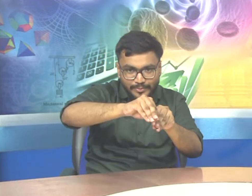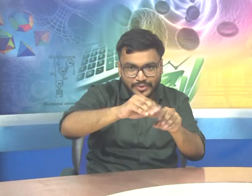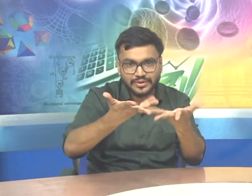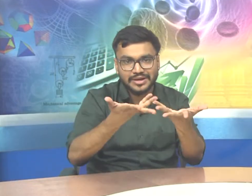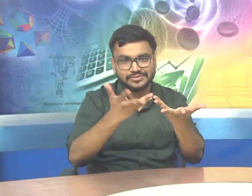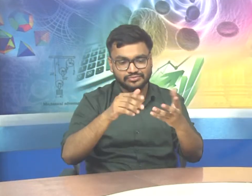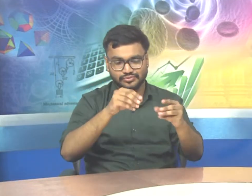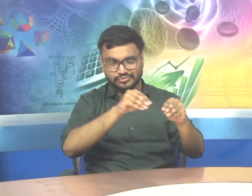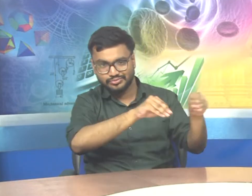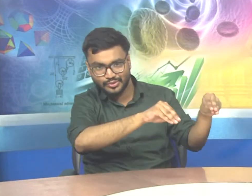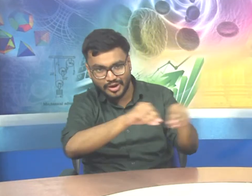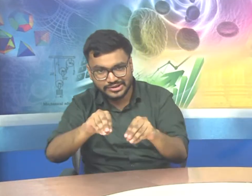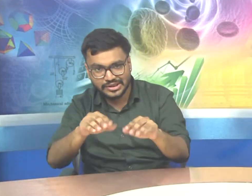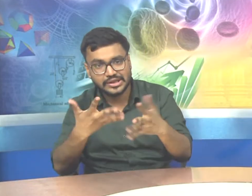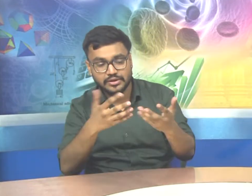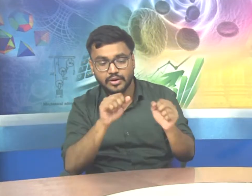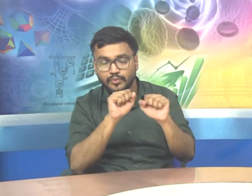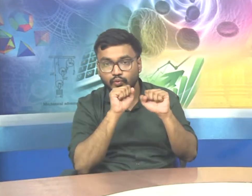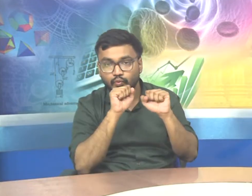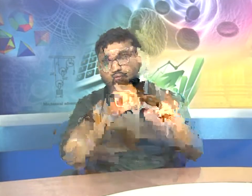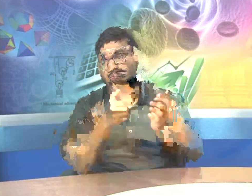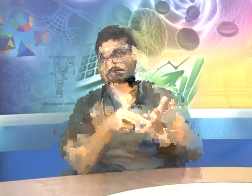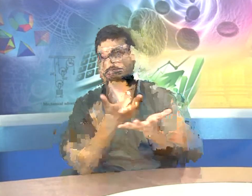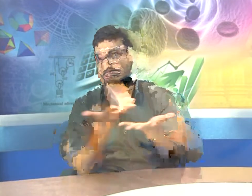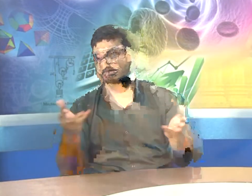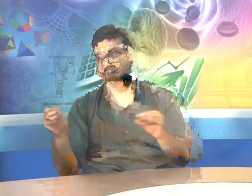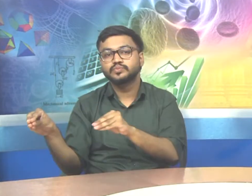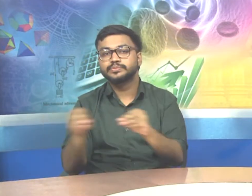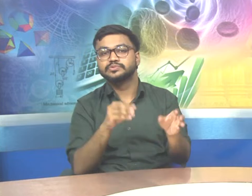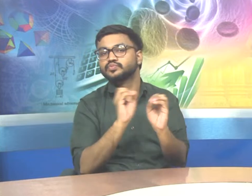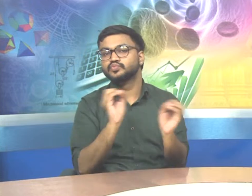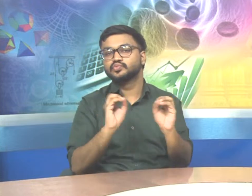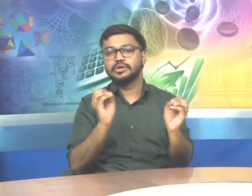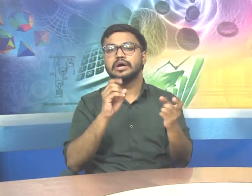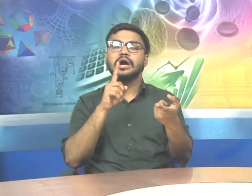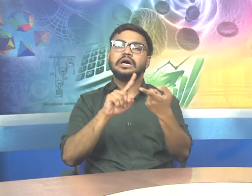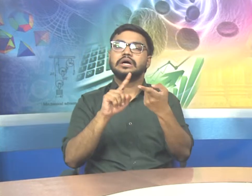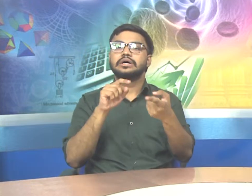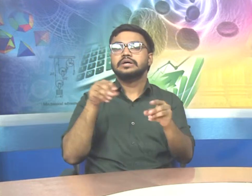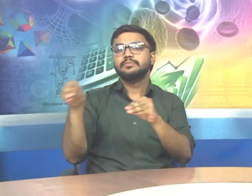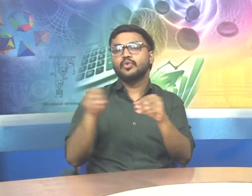it has kinetic energy. A spinning top,